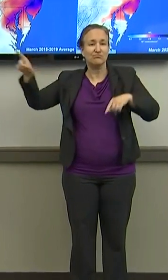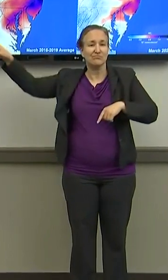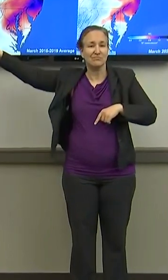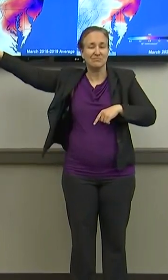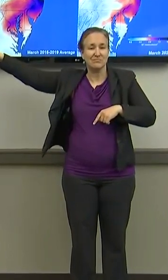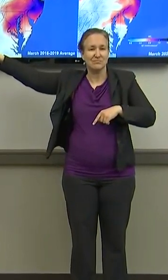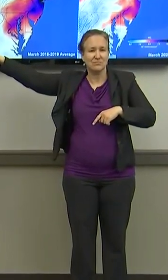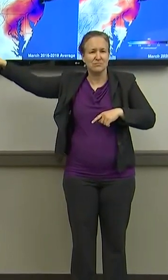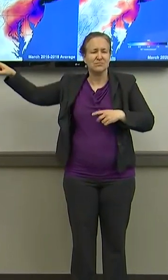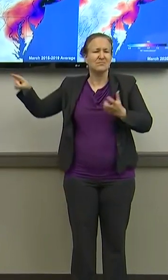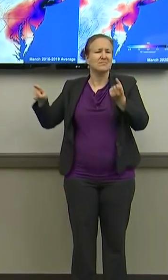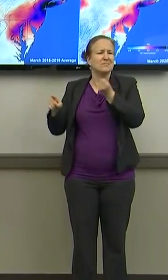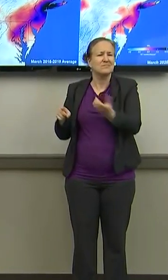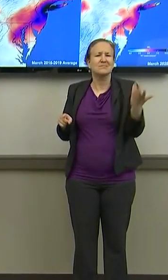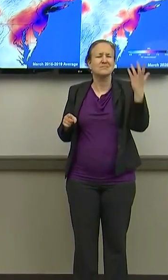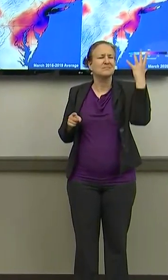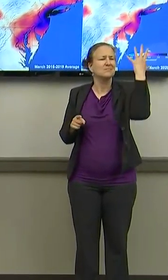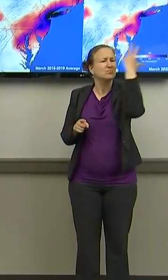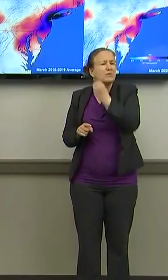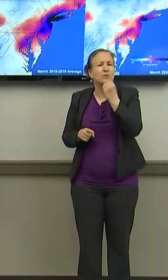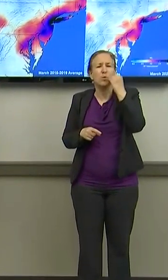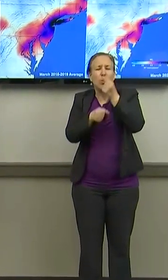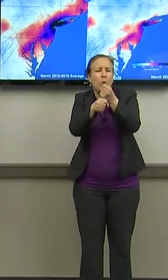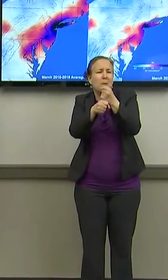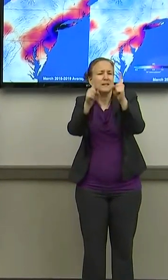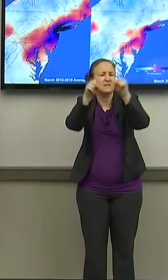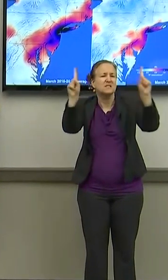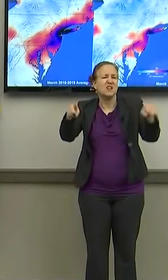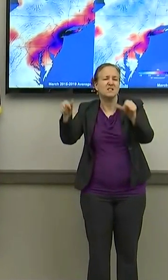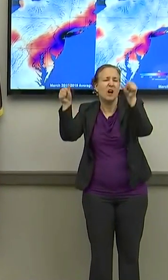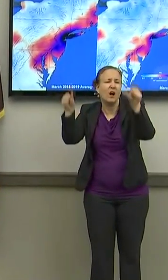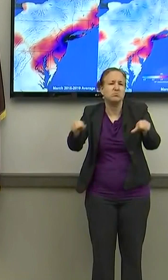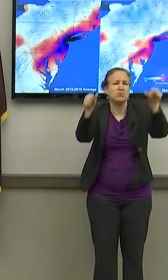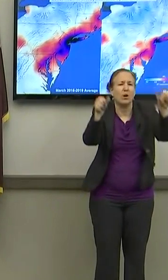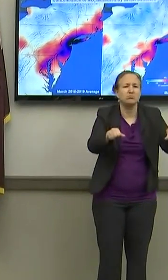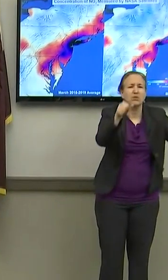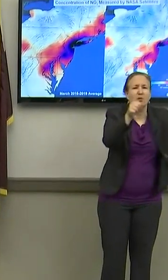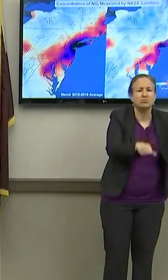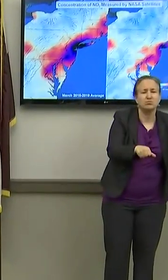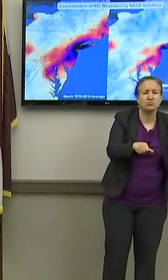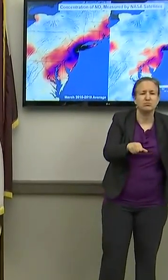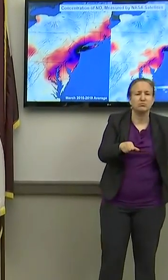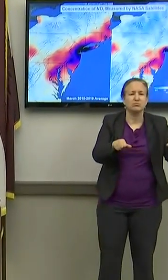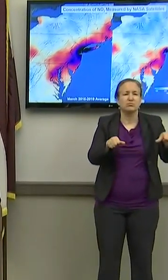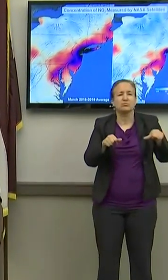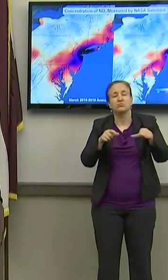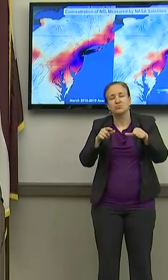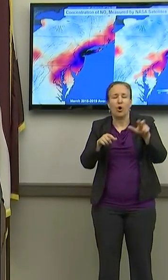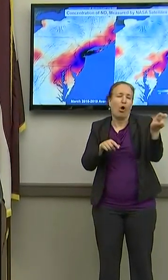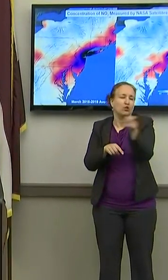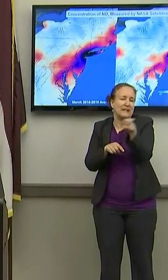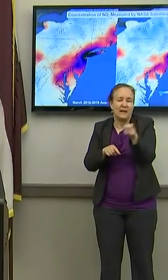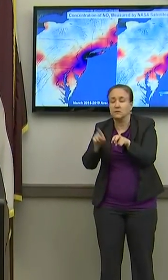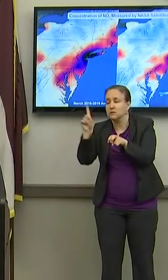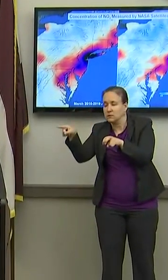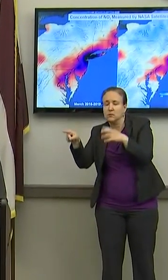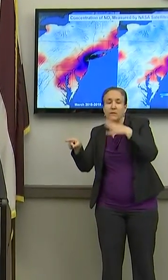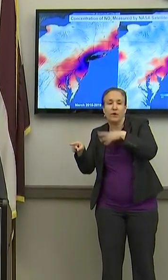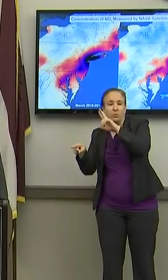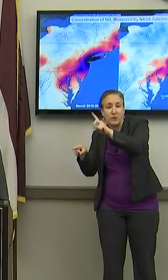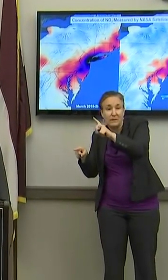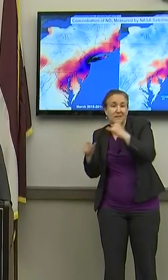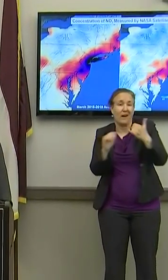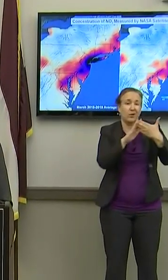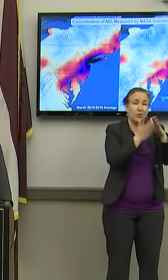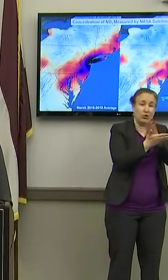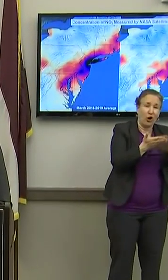of a number of just beautiful homemade signs. It's alternating between the Upper Dublin site and the Community College site that